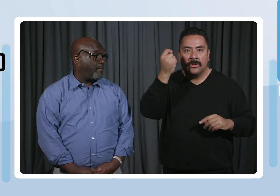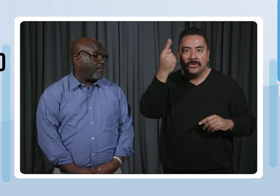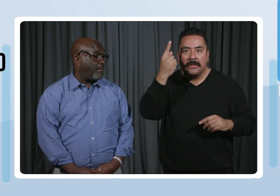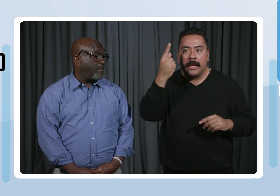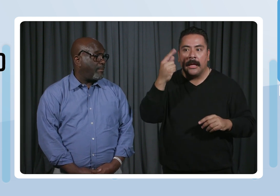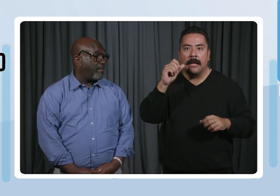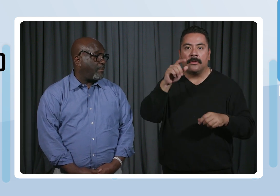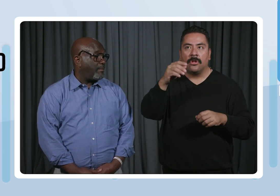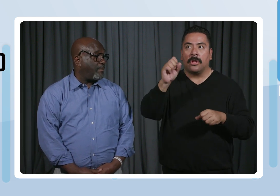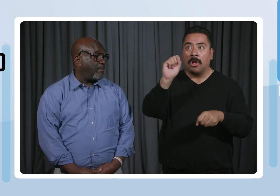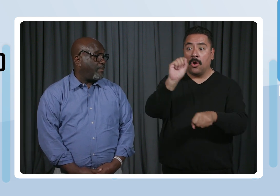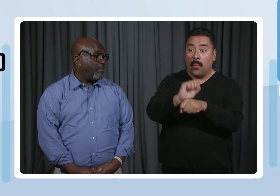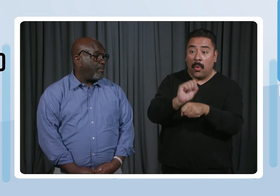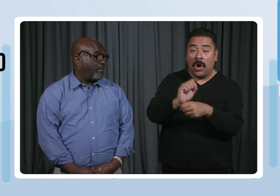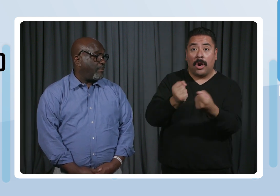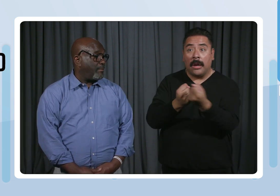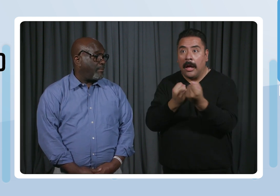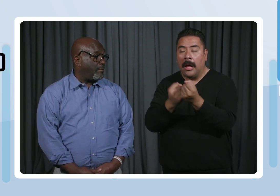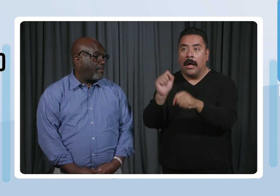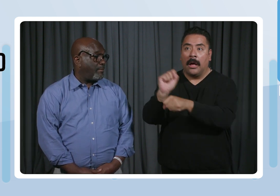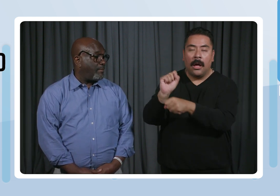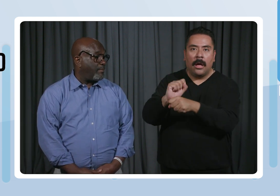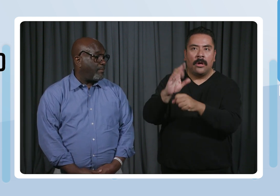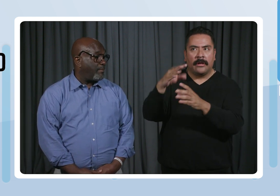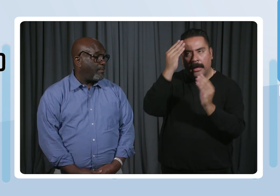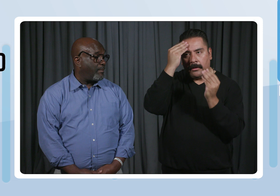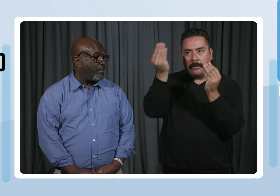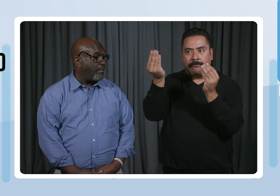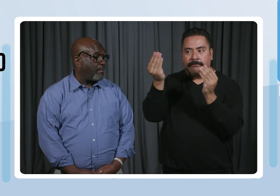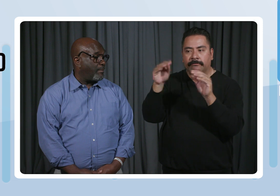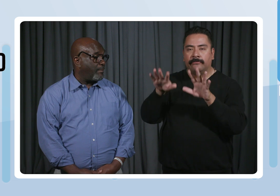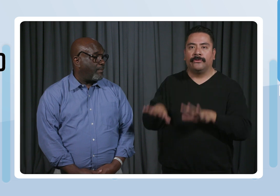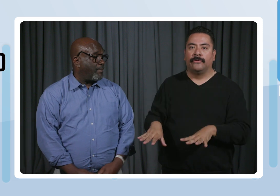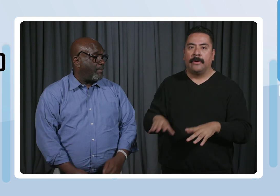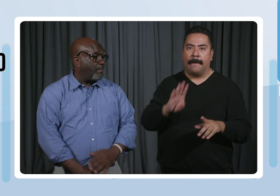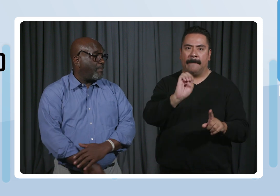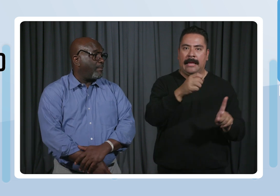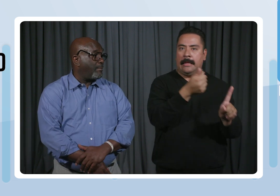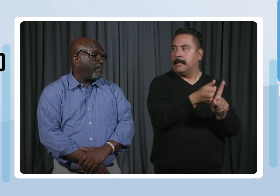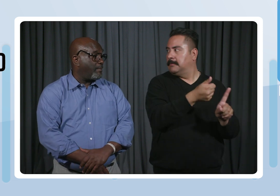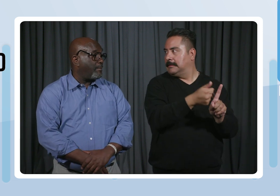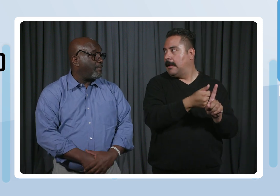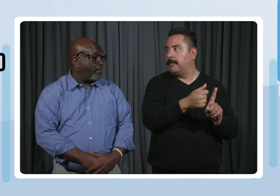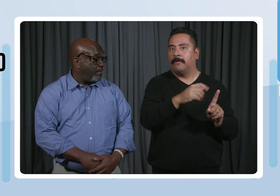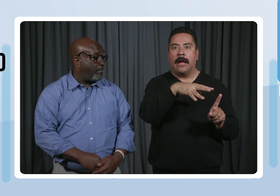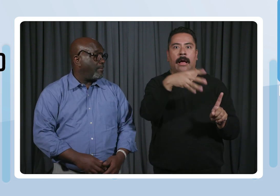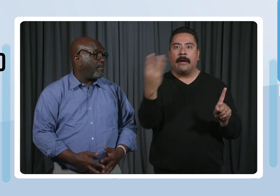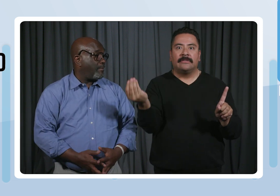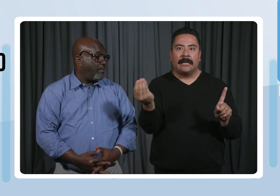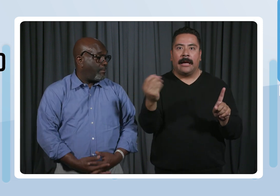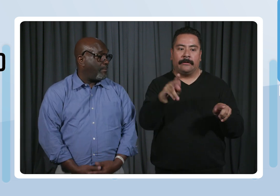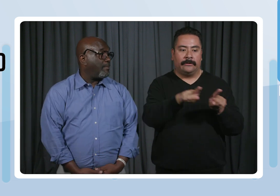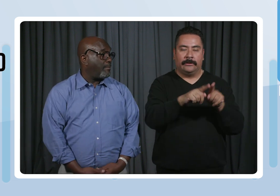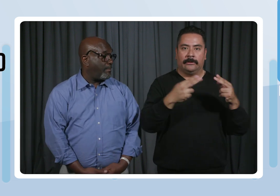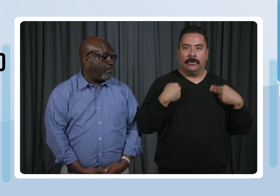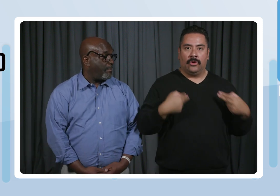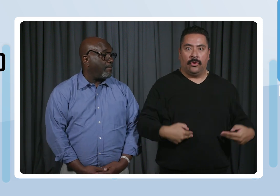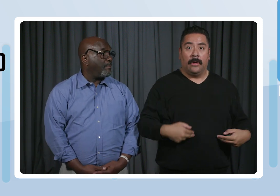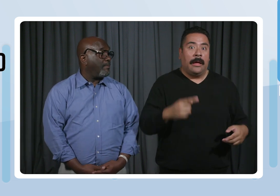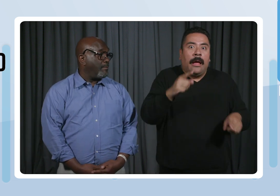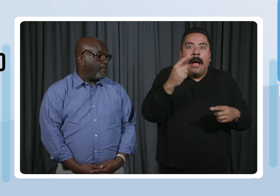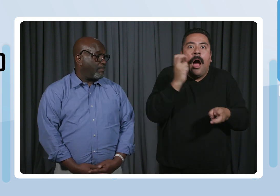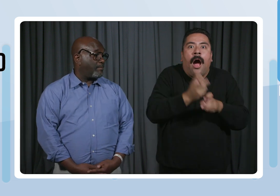work hat off at the end of the day if they need to, and just be themselves outside of that context. And that's especially hard for